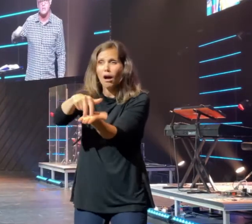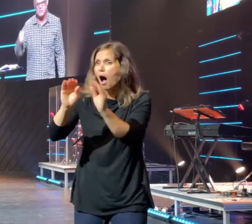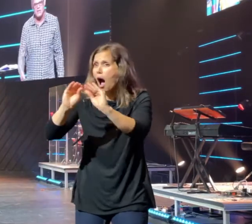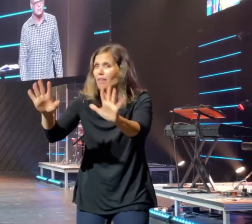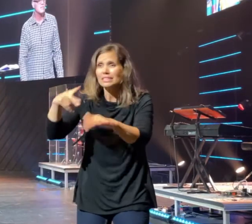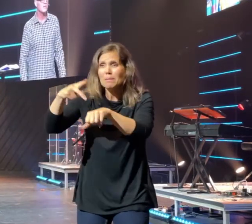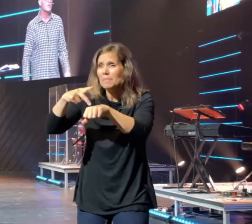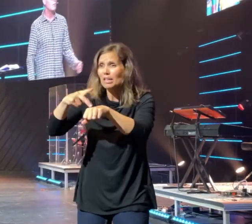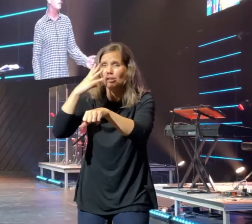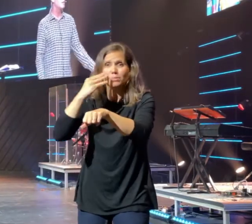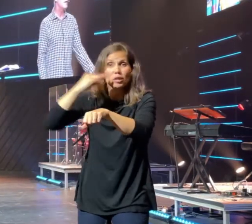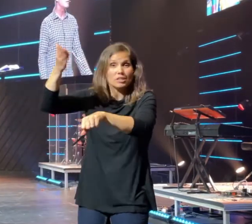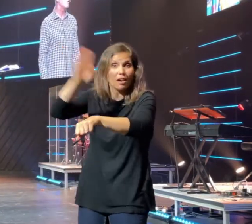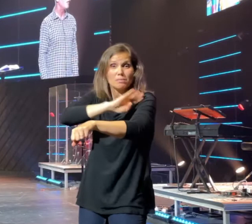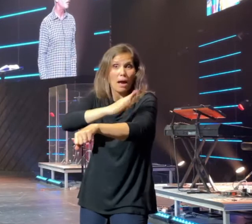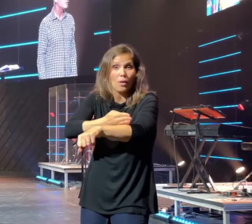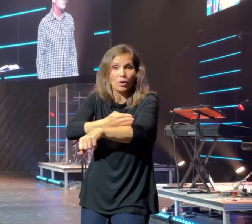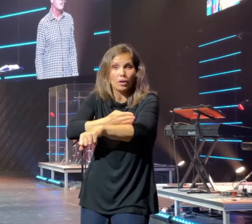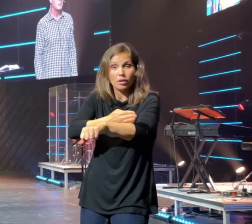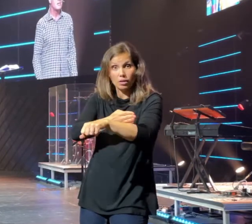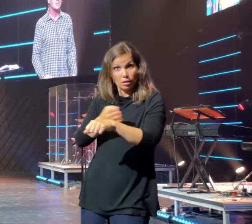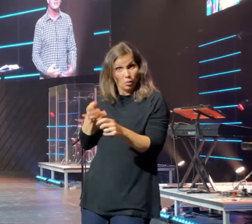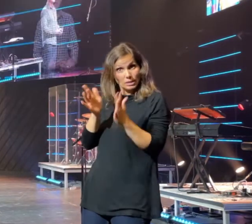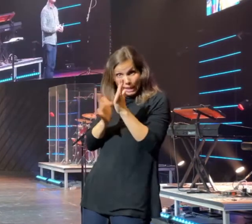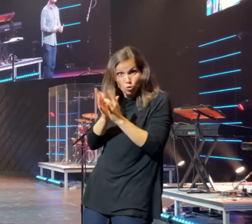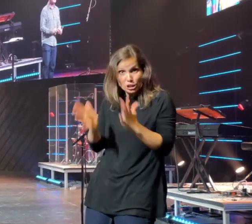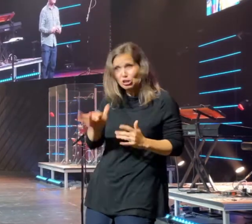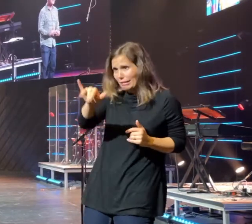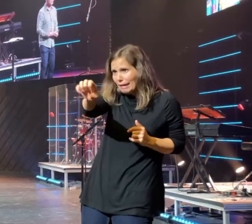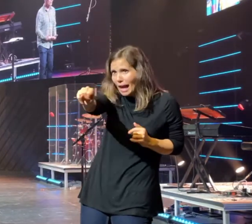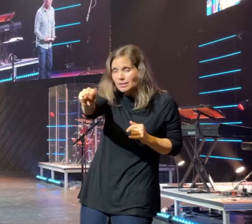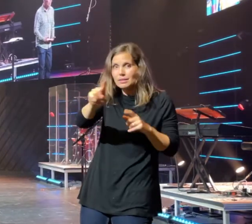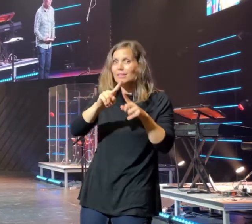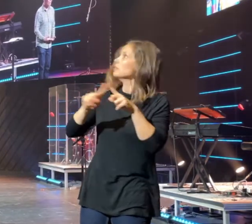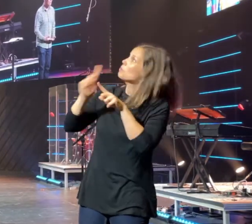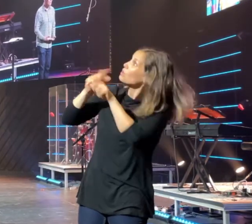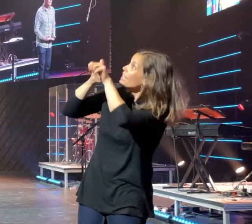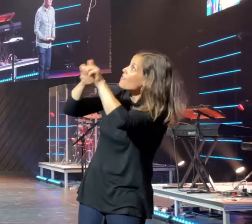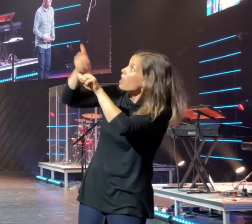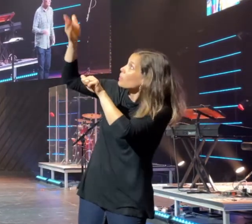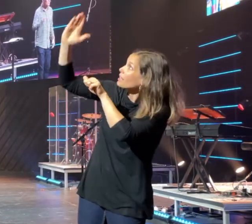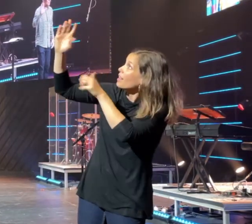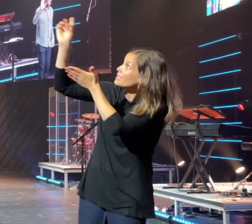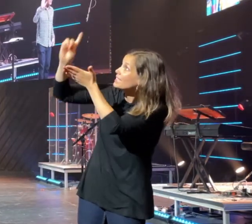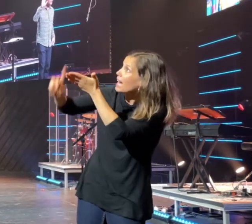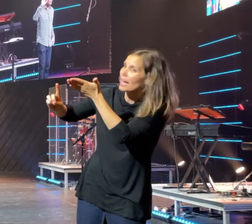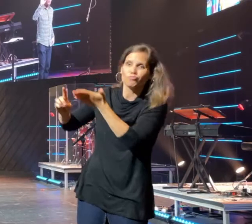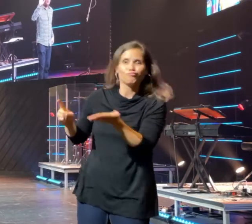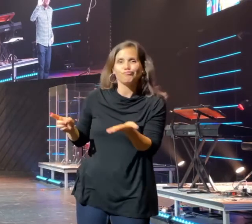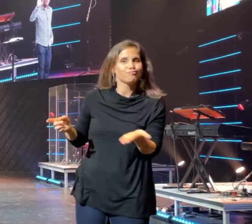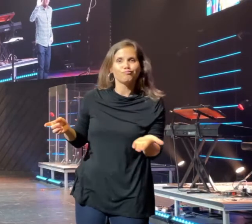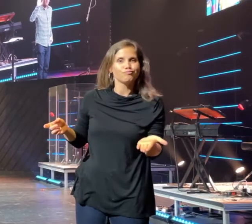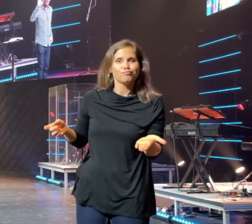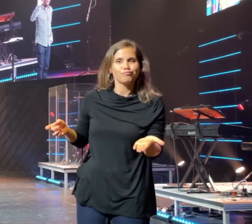a Christian? Yes. Was he living like one? Not so much. Peter said, listen, it's against our law. Now, someone was really thinking, they'd say, well, wait a